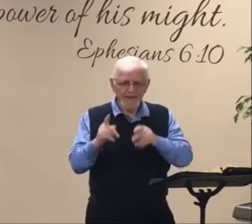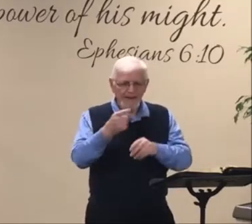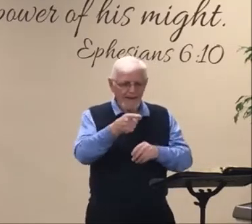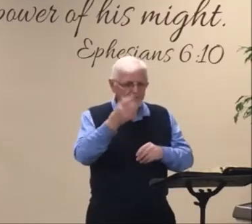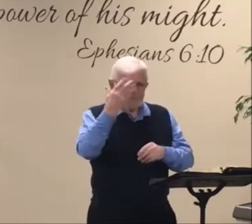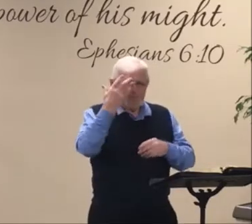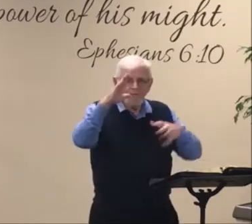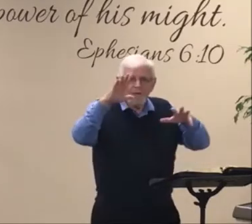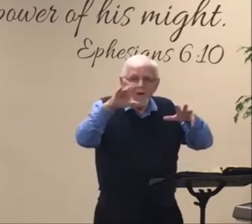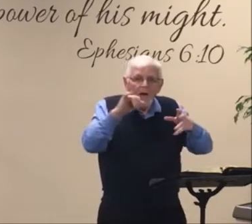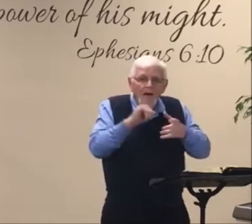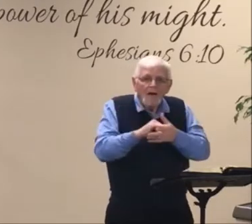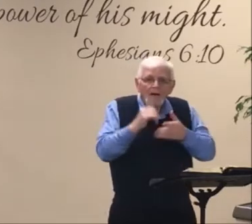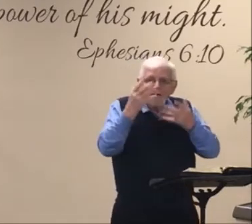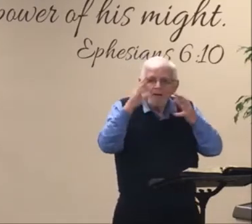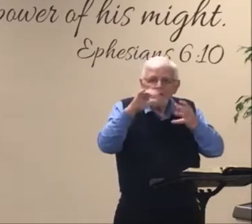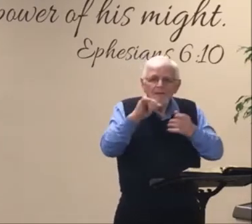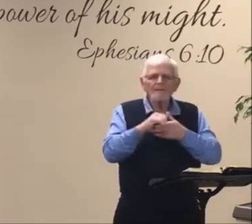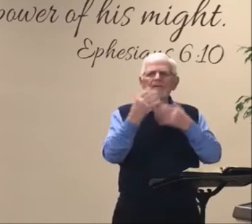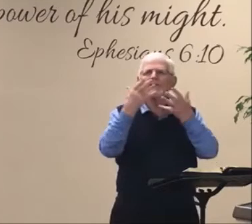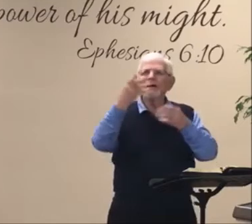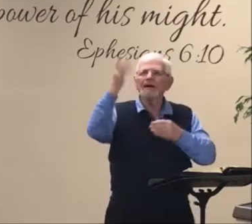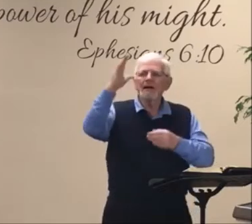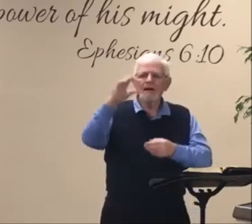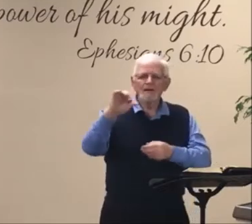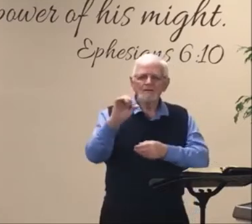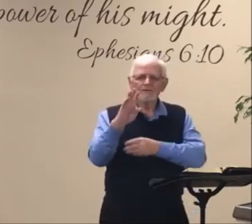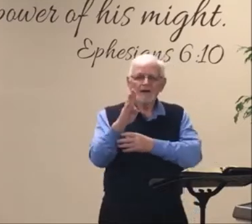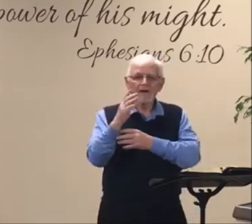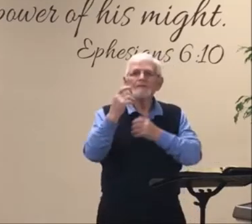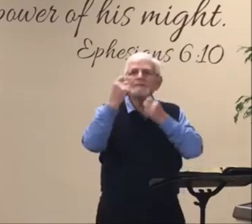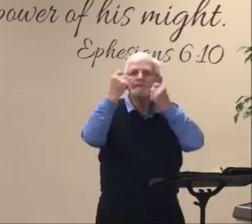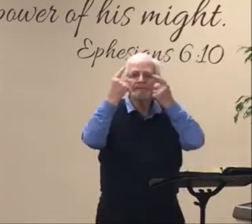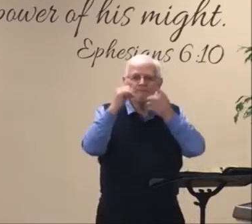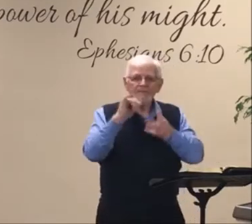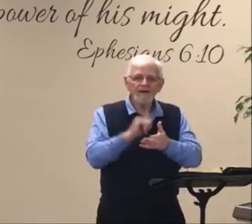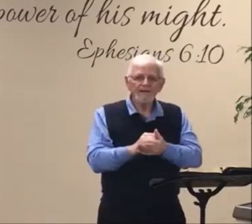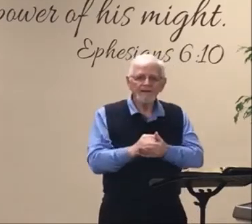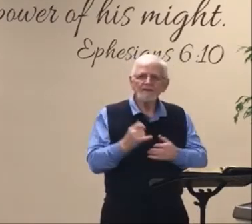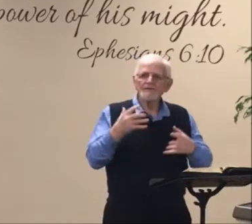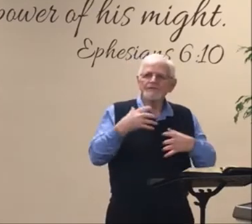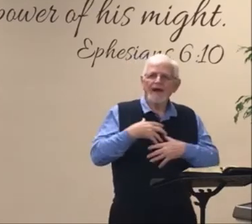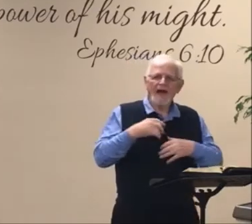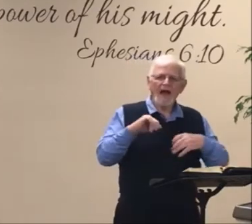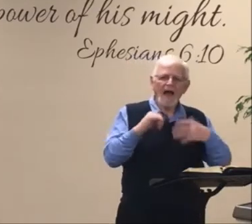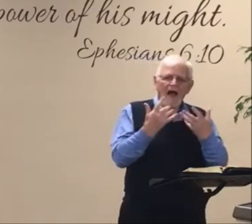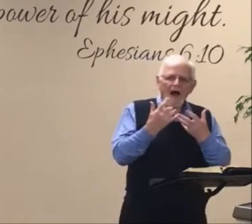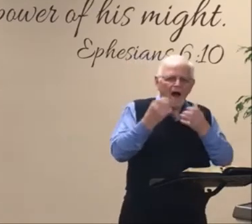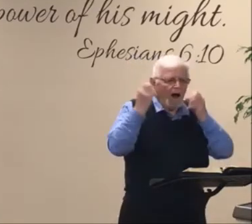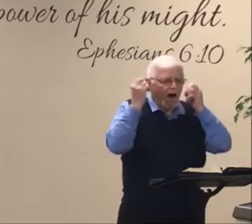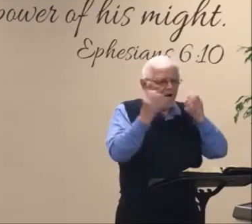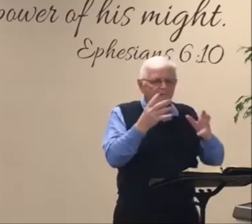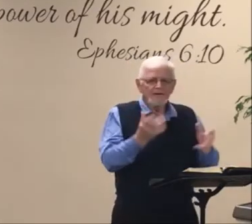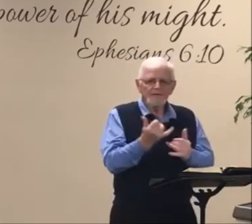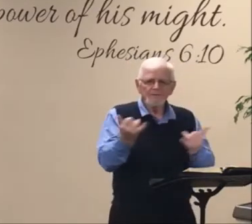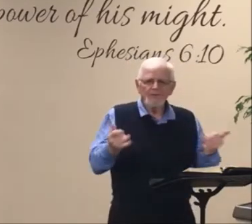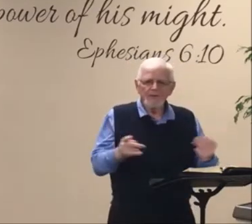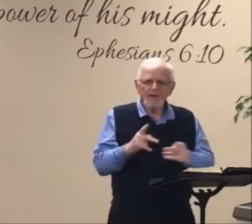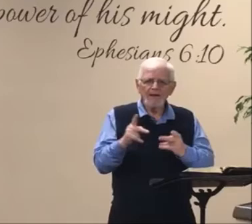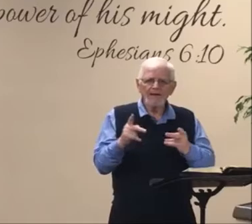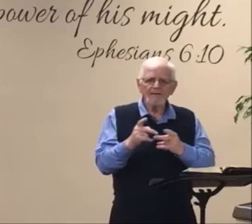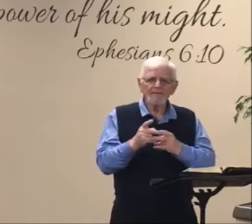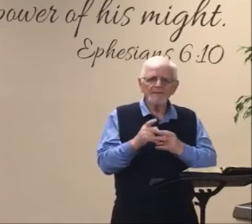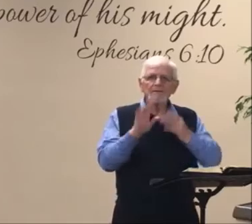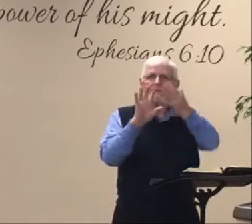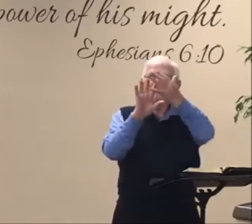not. But thank God Jacob figured it out. Verse 17, and he was afraid and said, how dreadful is this place? When you see God face